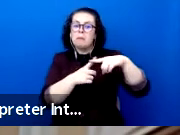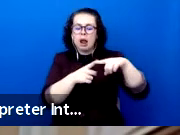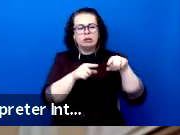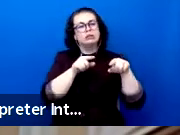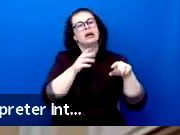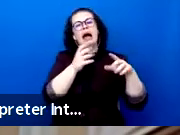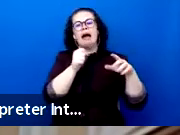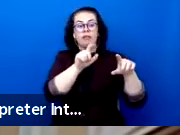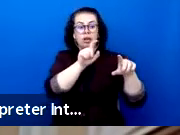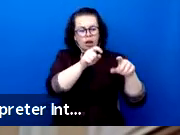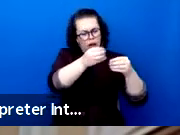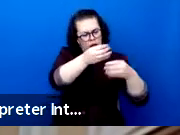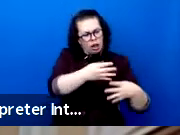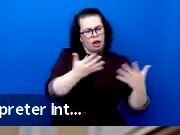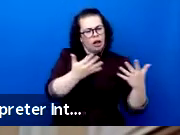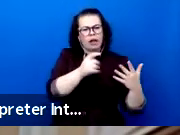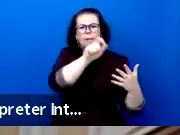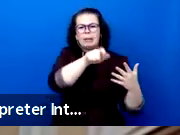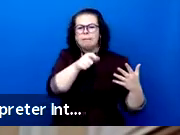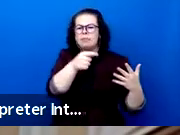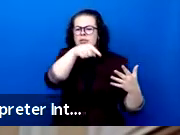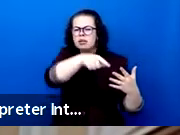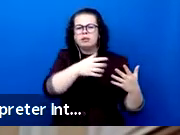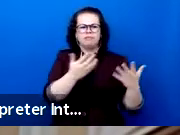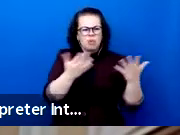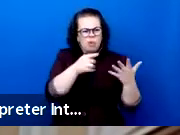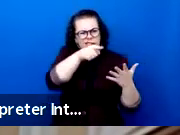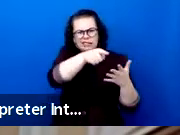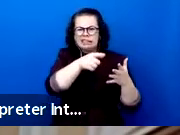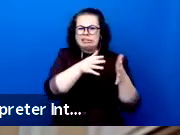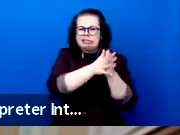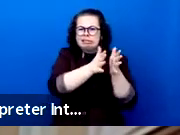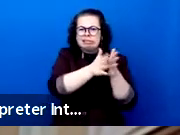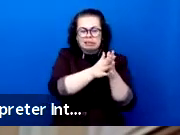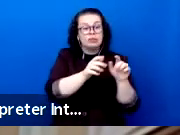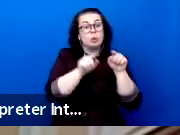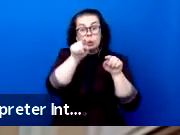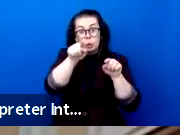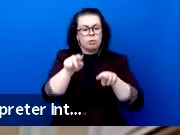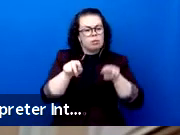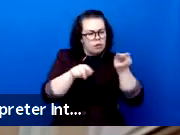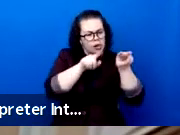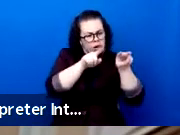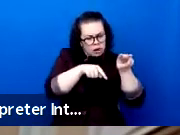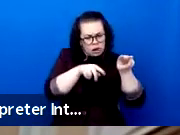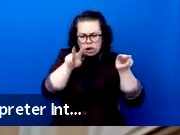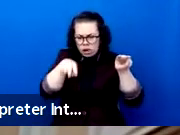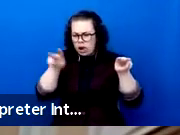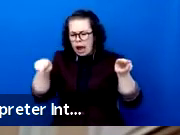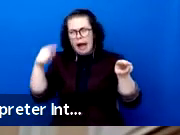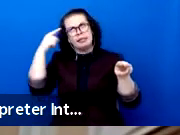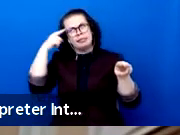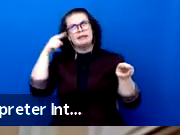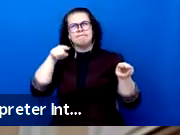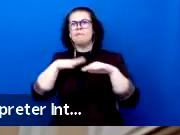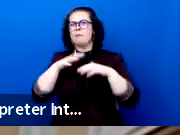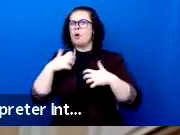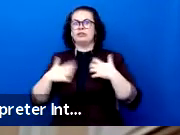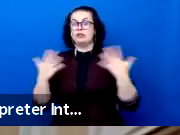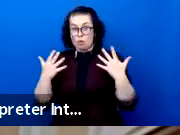and speakers in each session. So you can choose which one will be the most interesting for you.